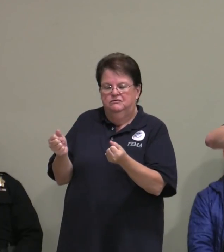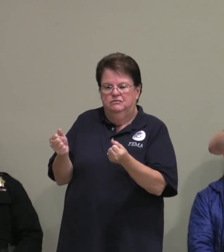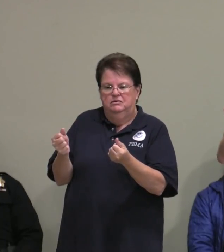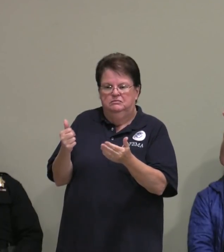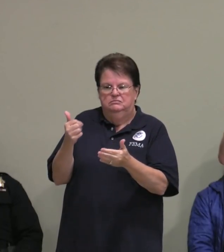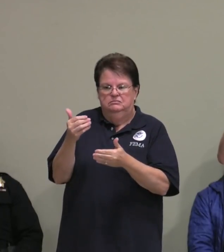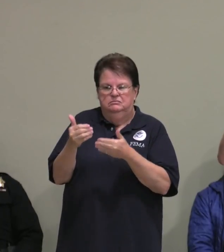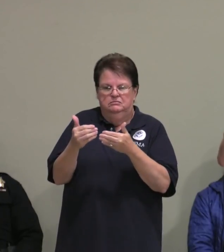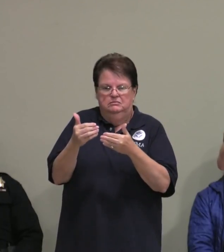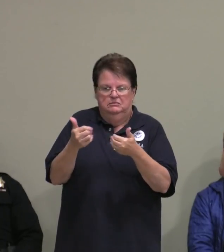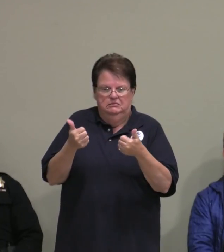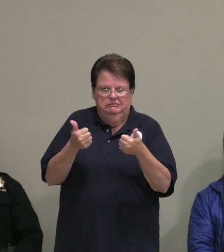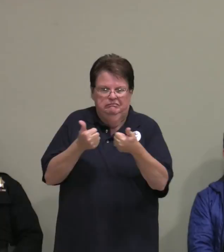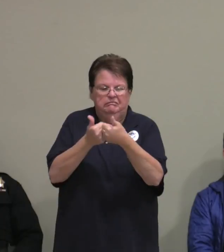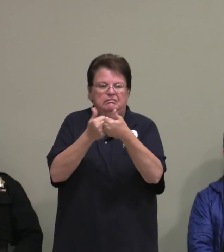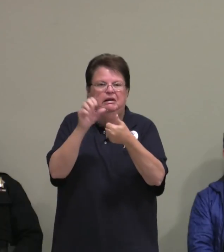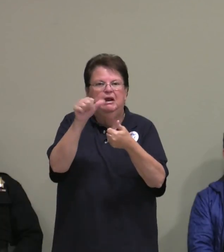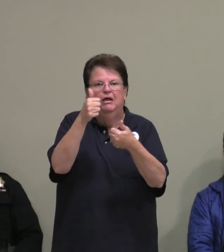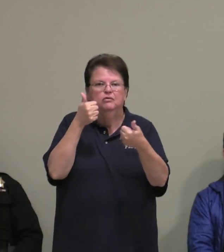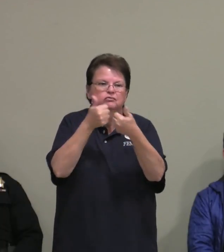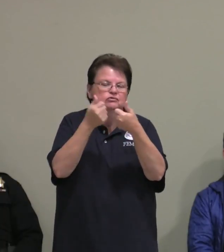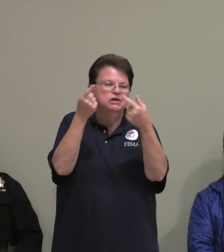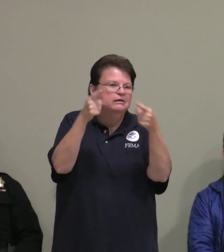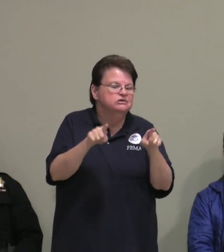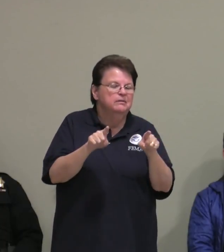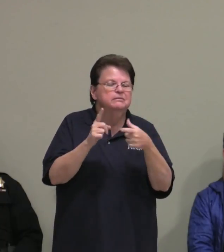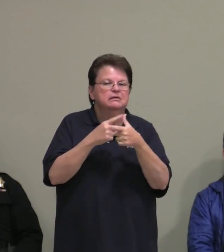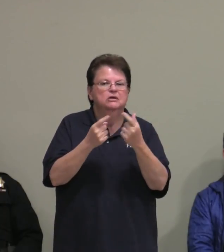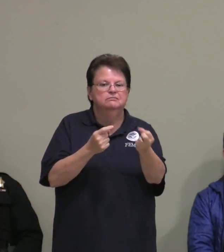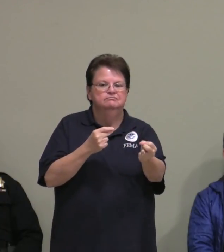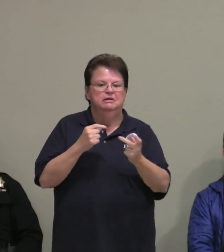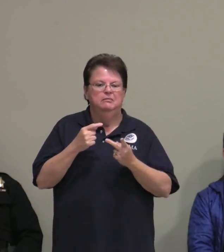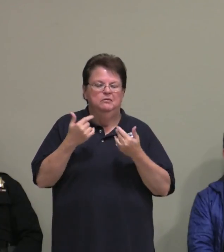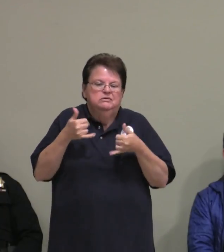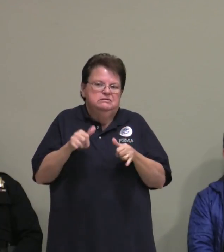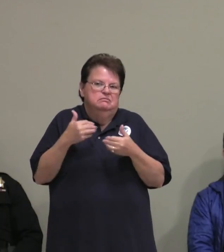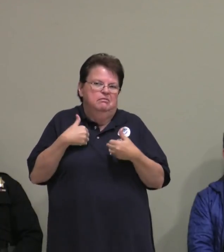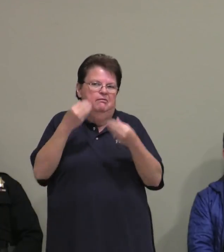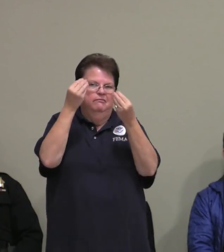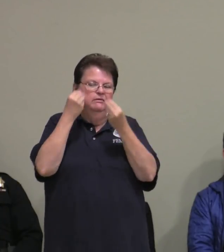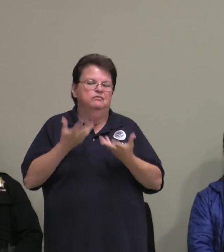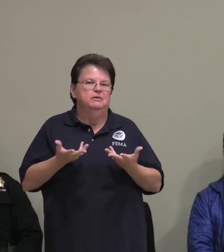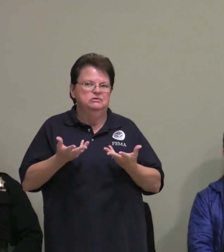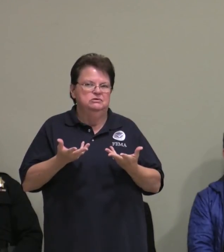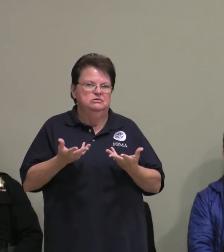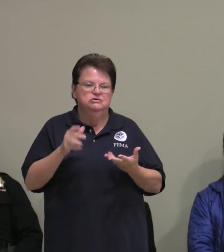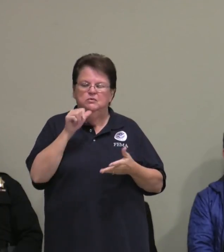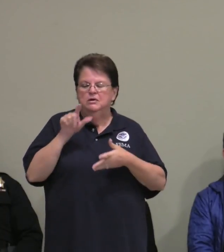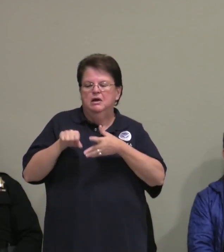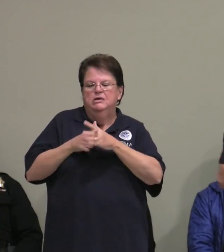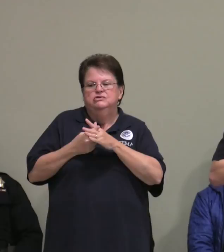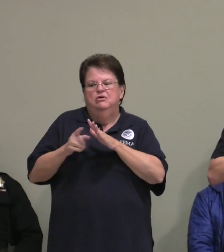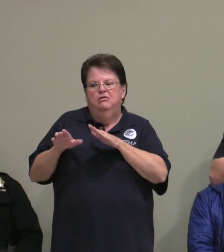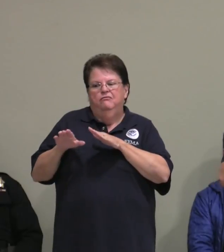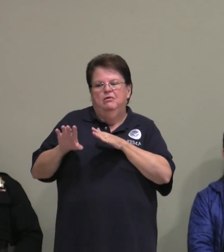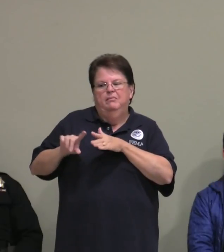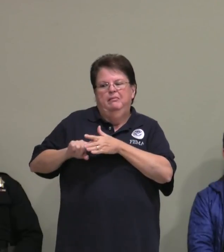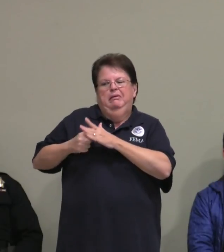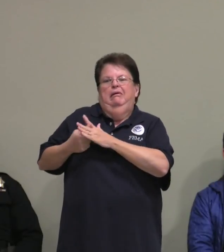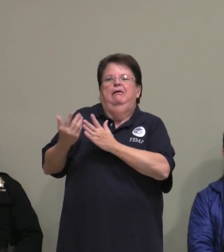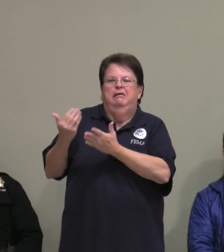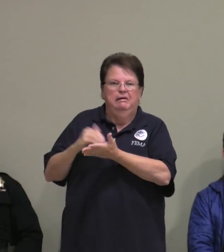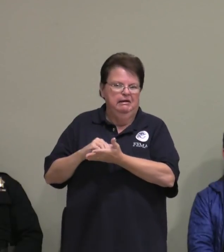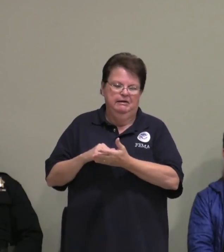on and you run to another issue, let's say a month down the road, you can come back and we'll still have that information. So we're not starting from scratch. But